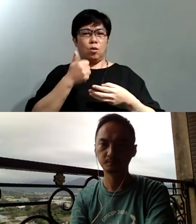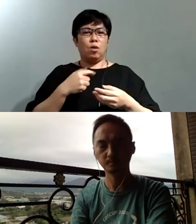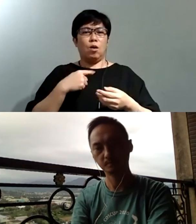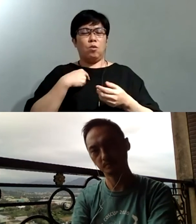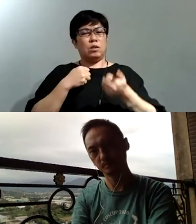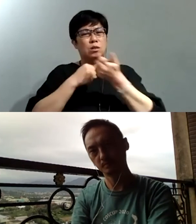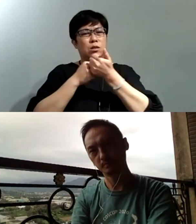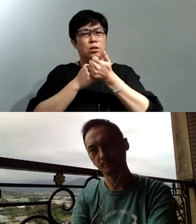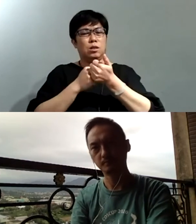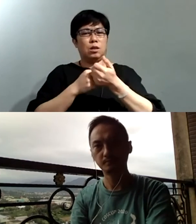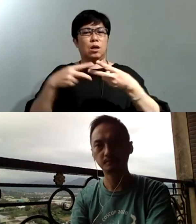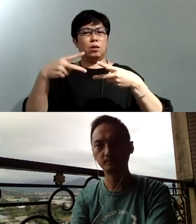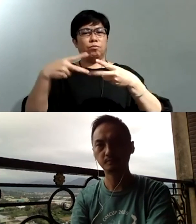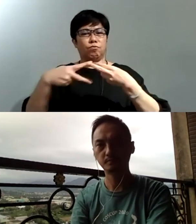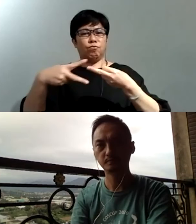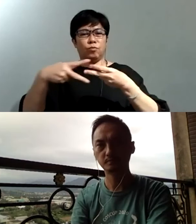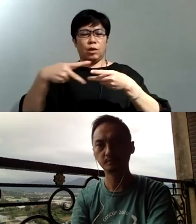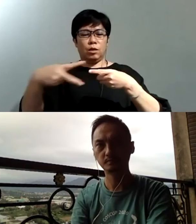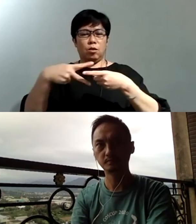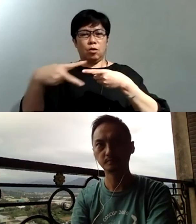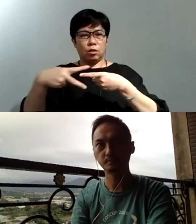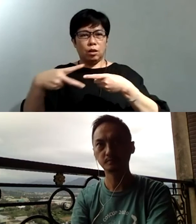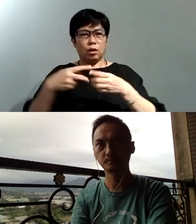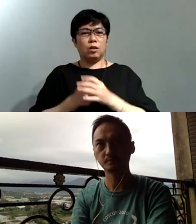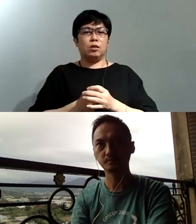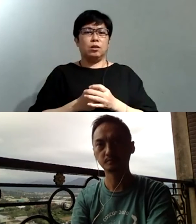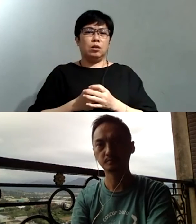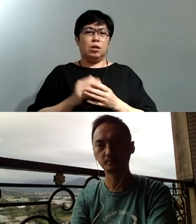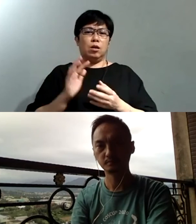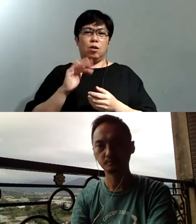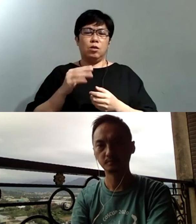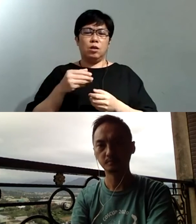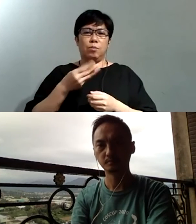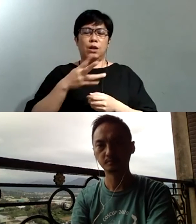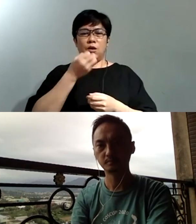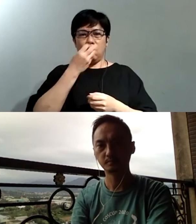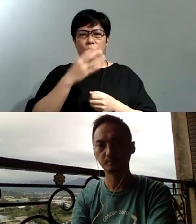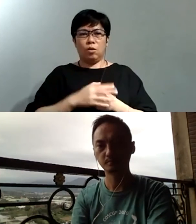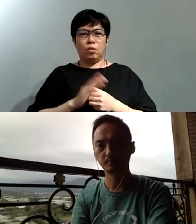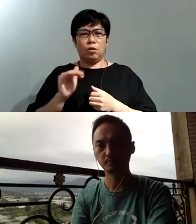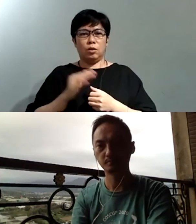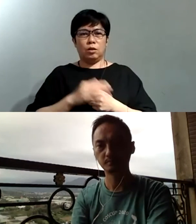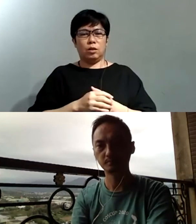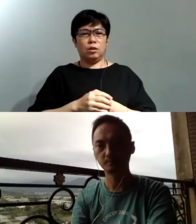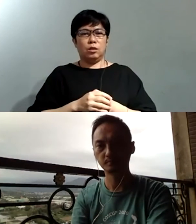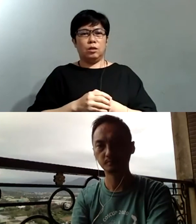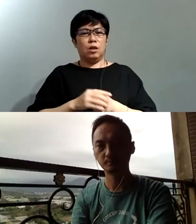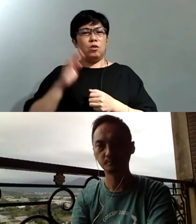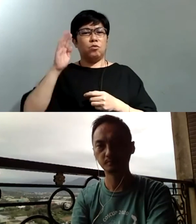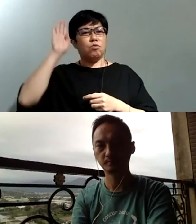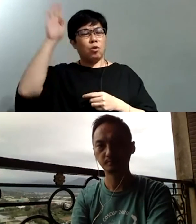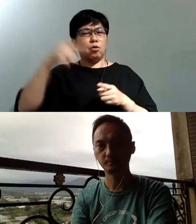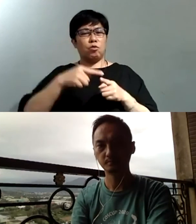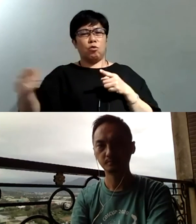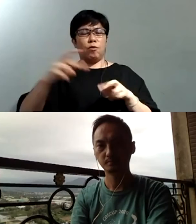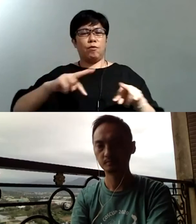Kong contribute to the long-term development of the country, and to make sure that the way of